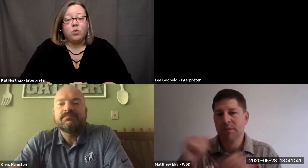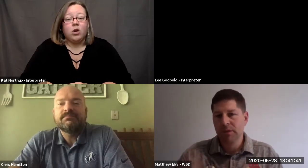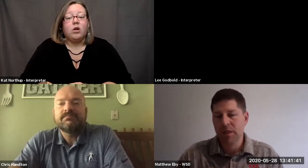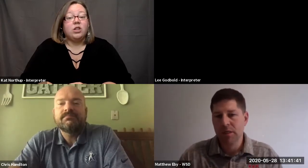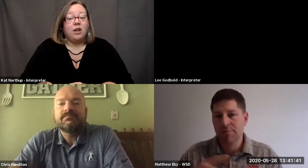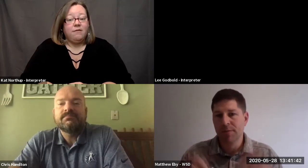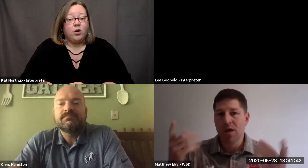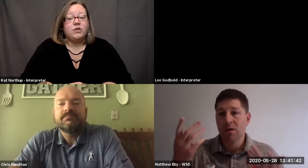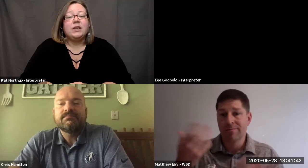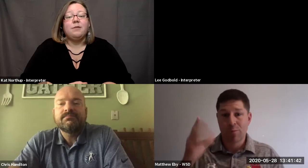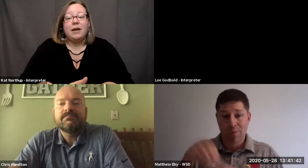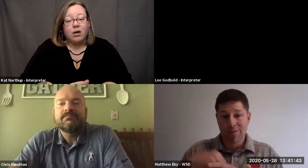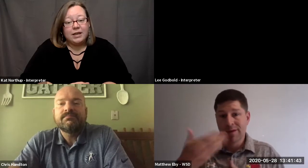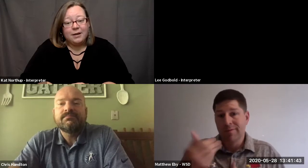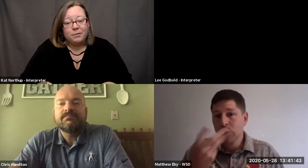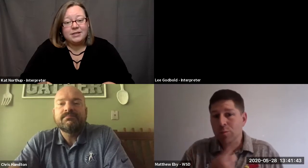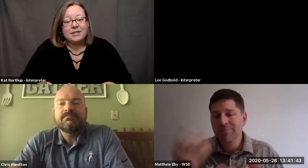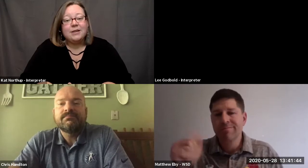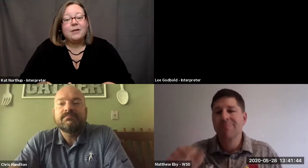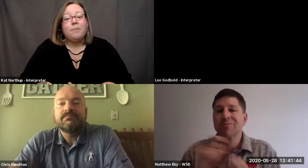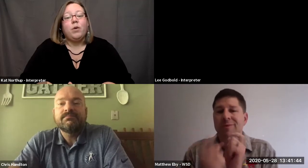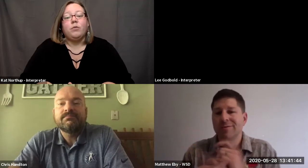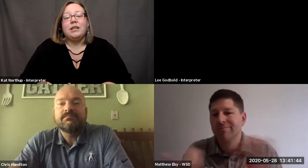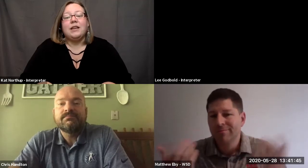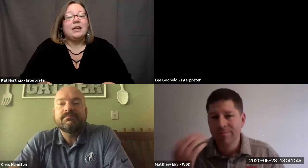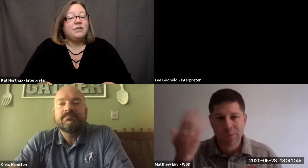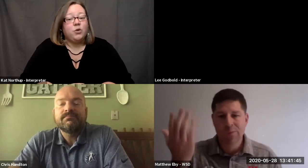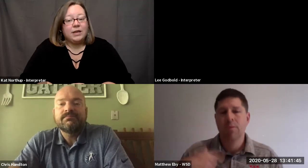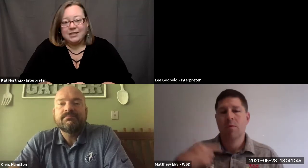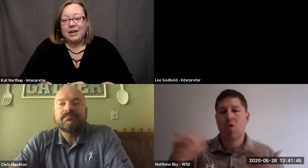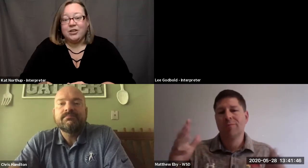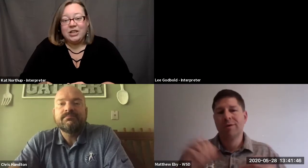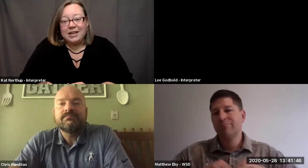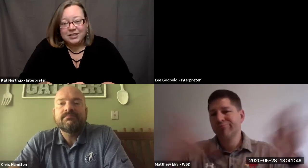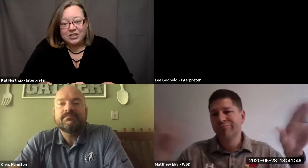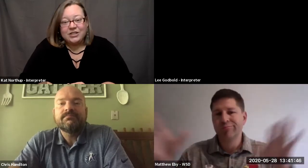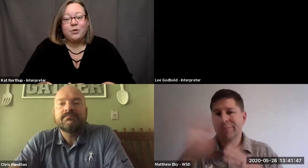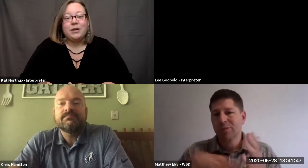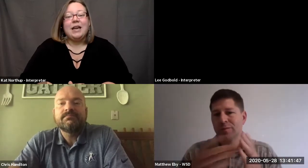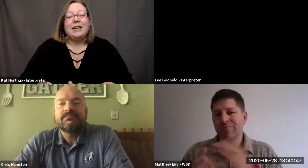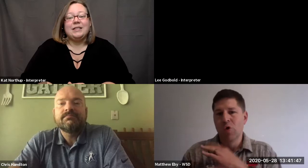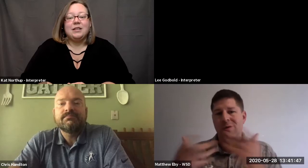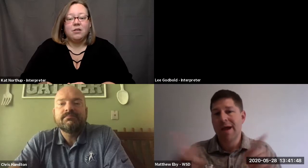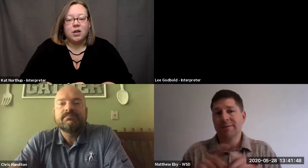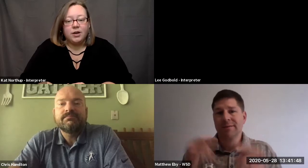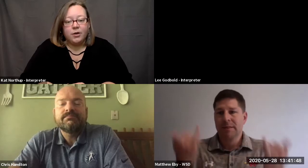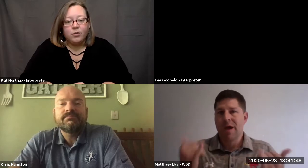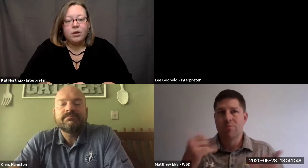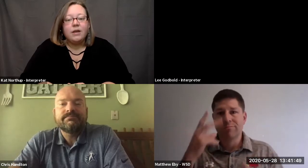work on July 1st, can be on campus, but within the next few weeks that could change. So again, it's still an unknown.